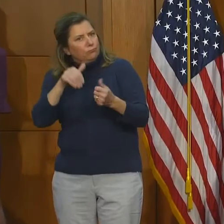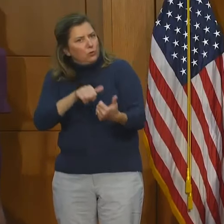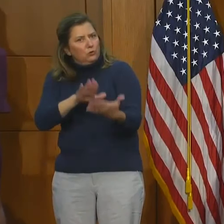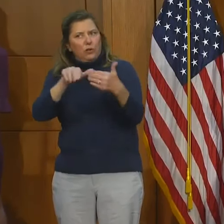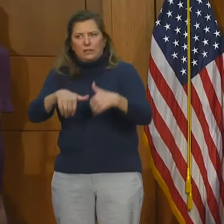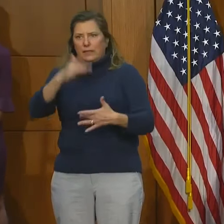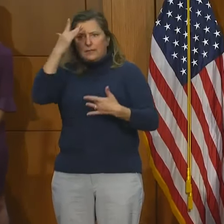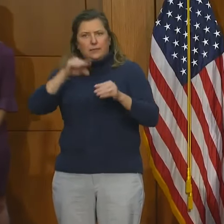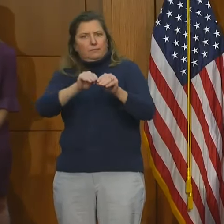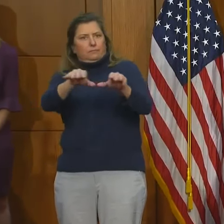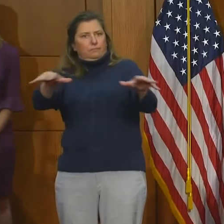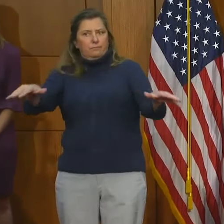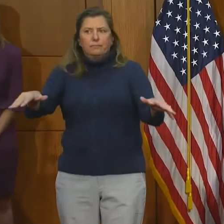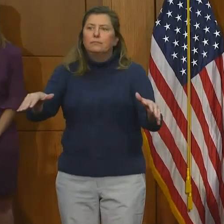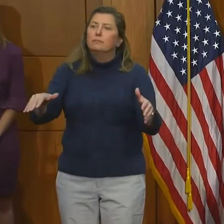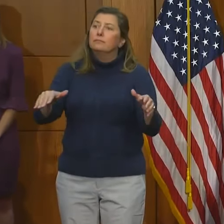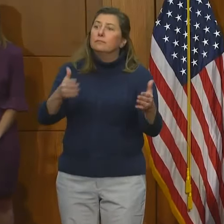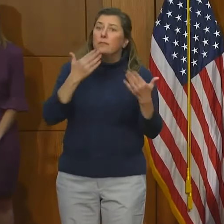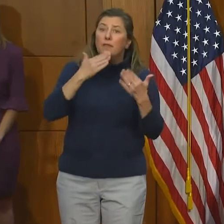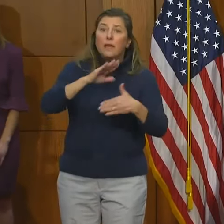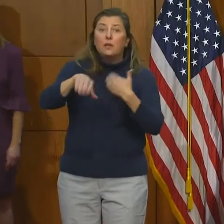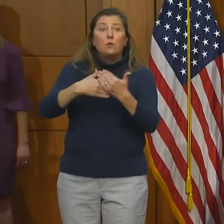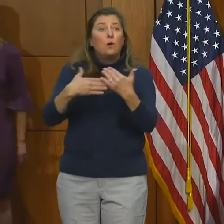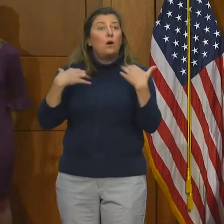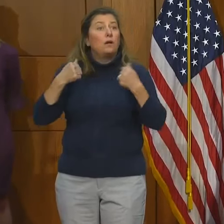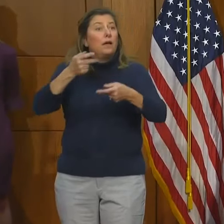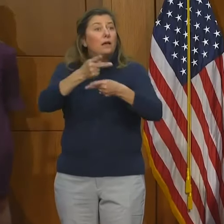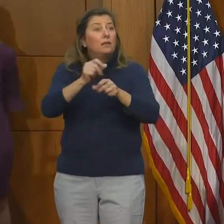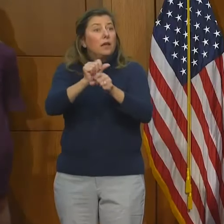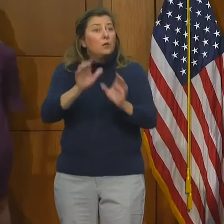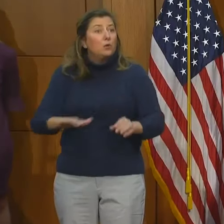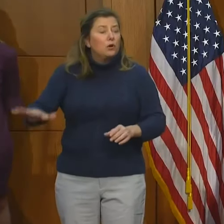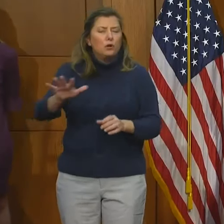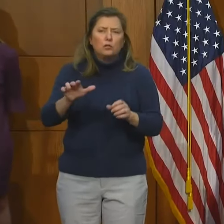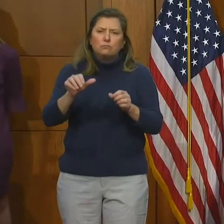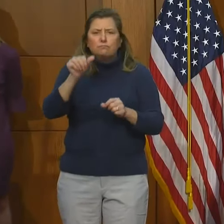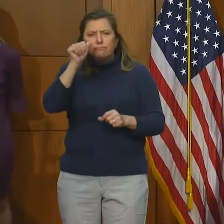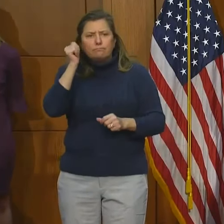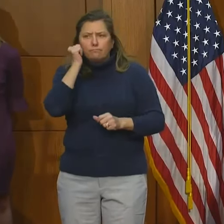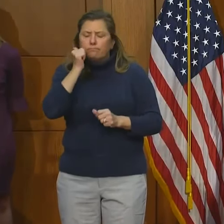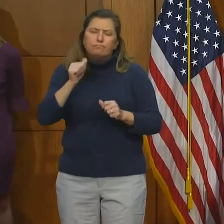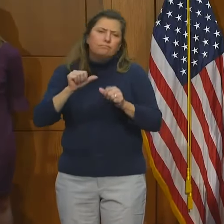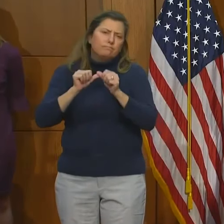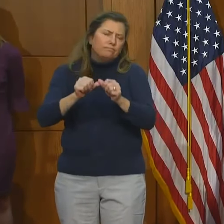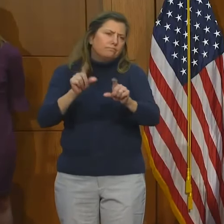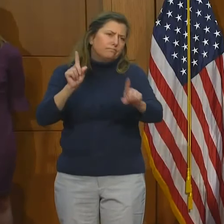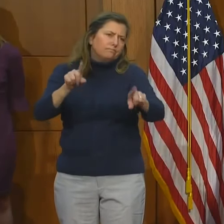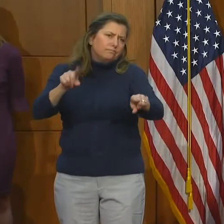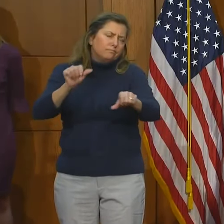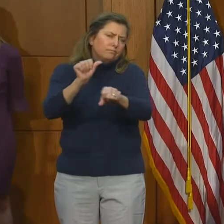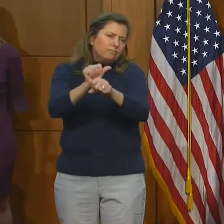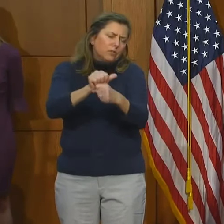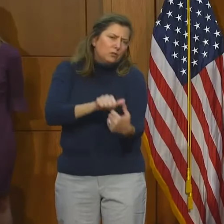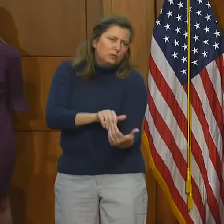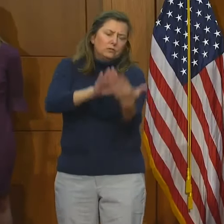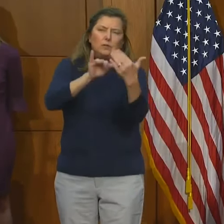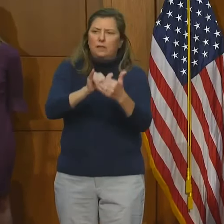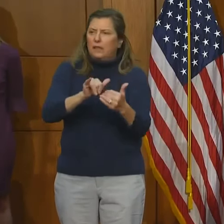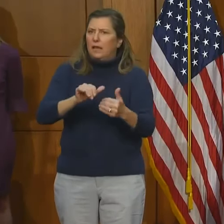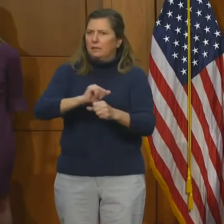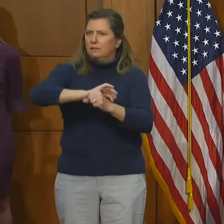pandemic. Also, thank you to all of the healthcare workers who continue to sacrifice and work tirelessly to fight